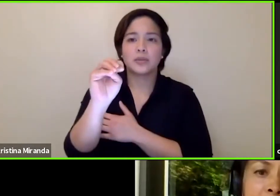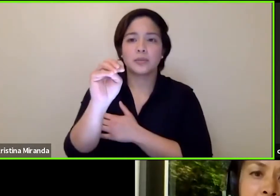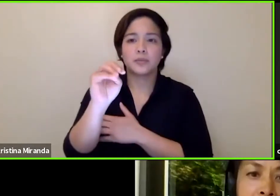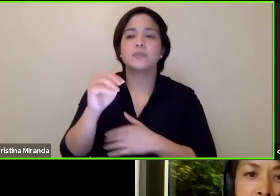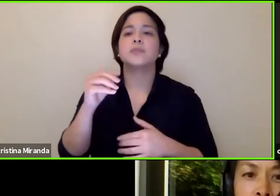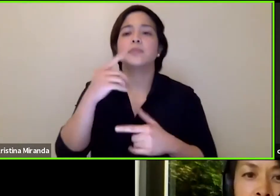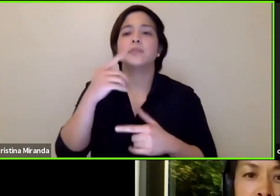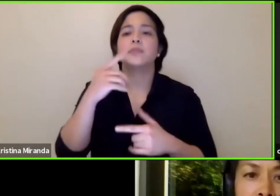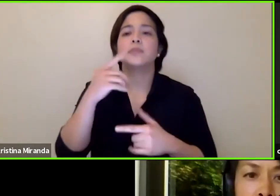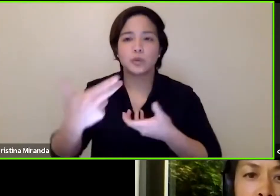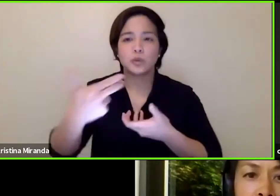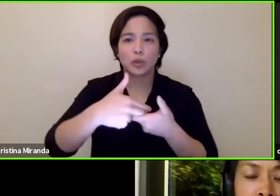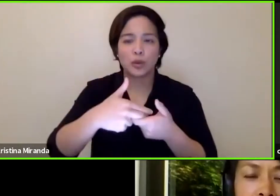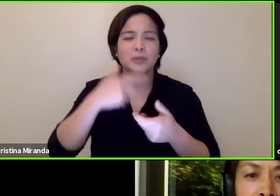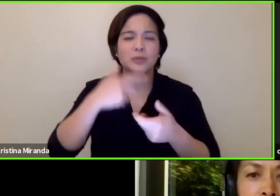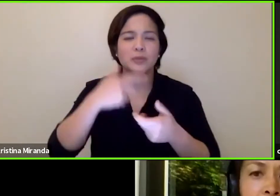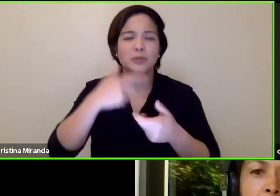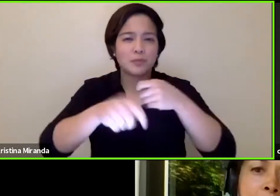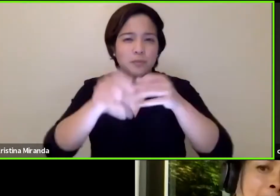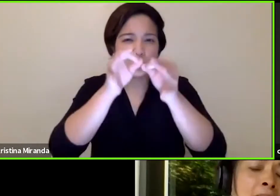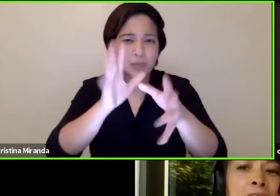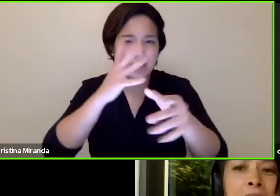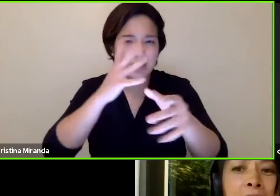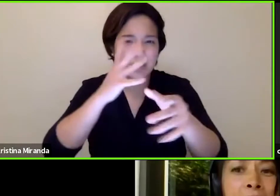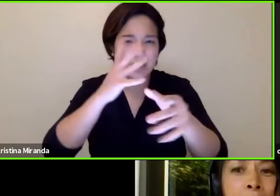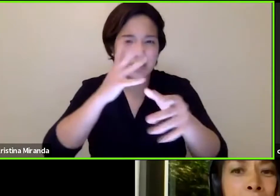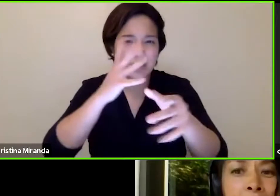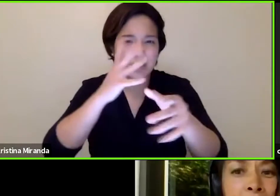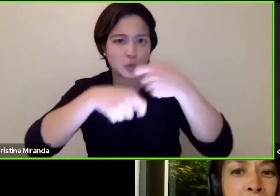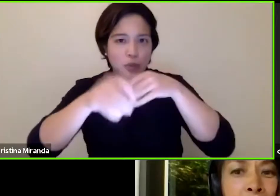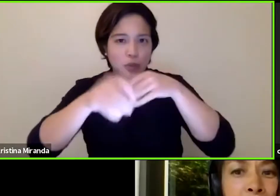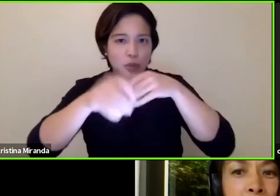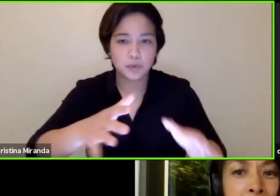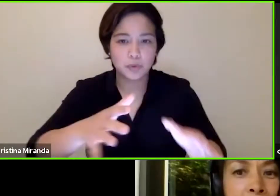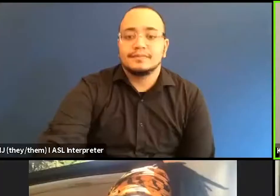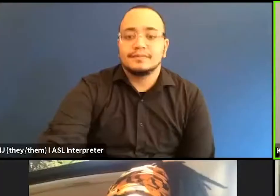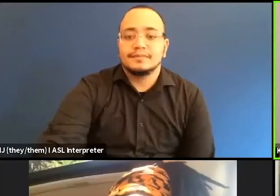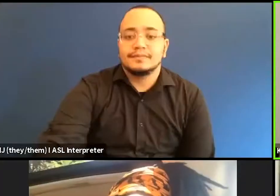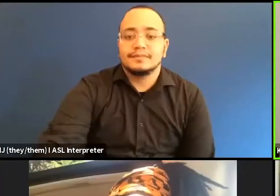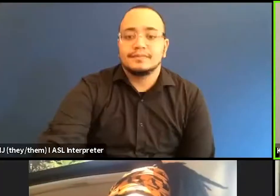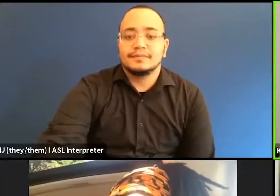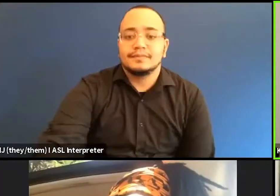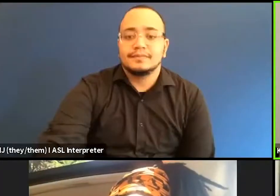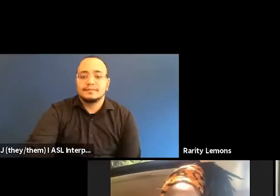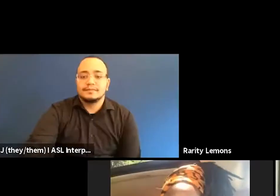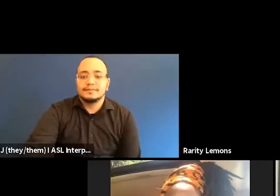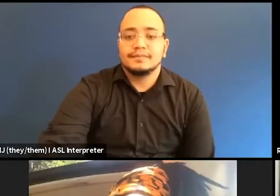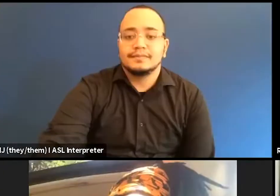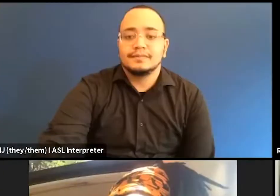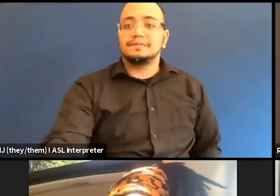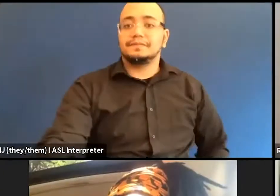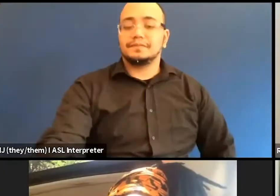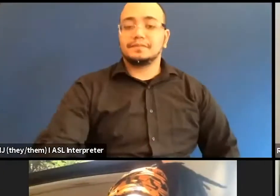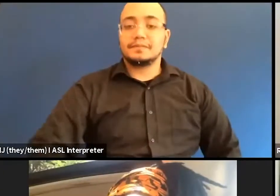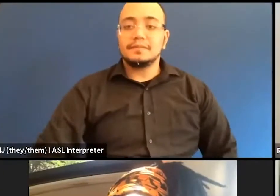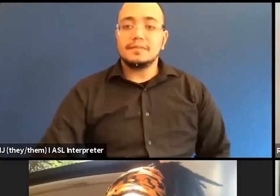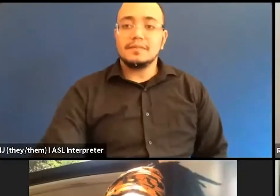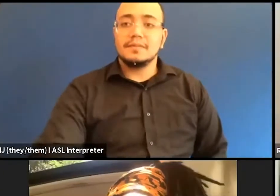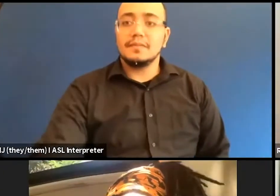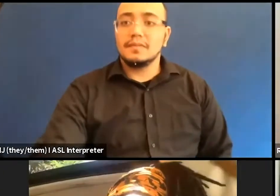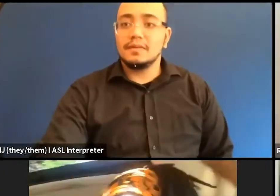can find us at blood.bone on Instagram, and I believe it's also in the slide if folks have access to the slide